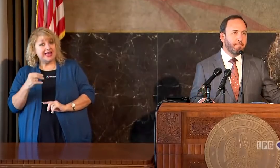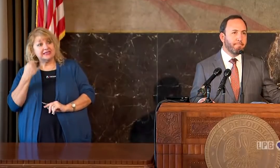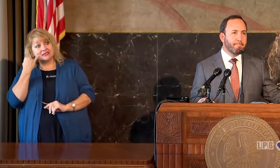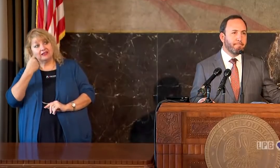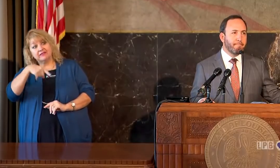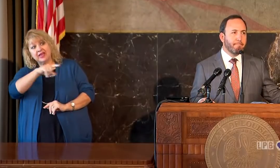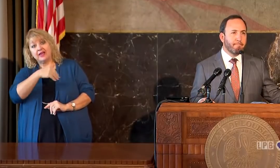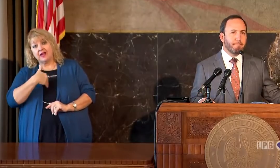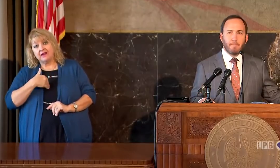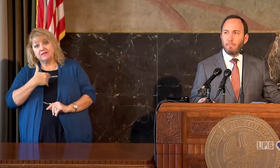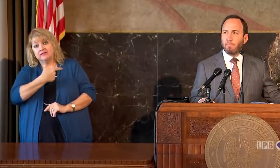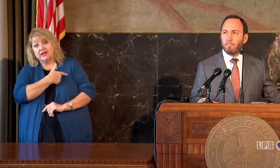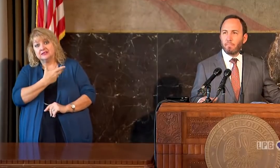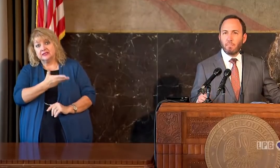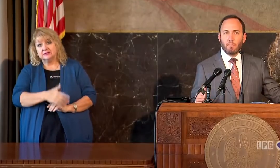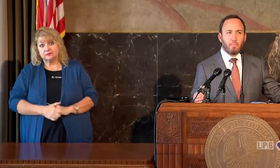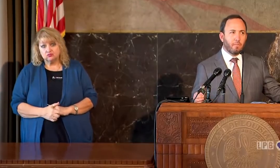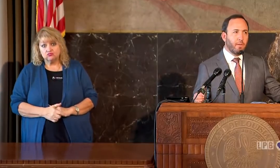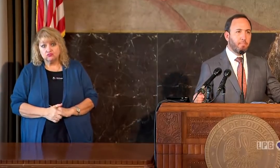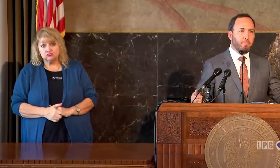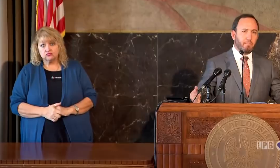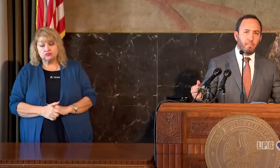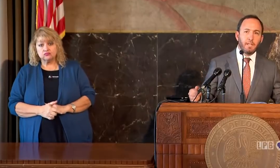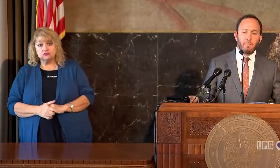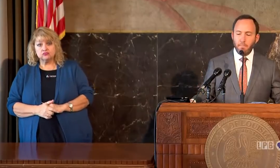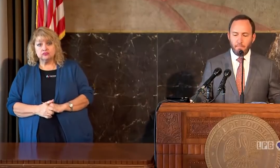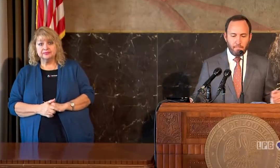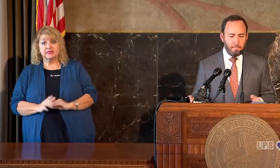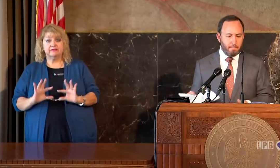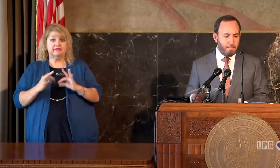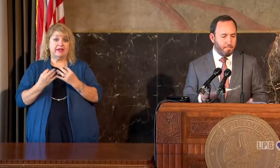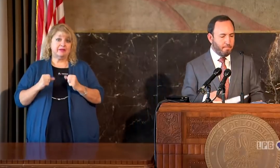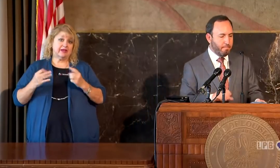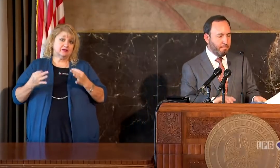chooses. Yep. Yep. Thank you.